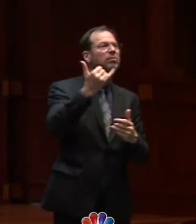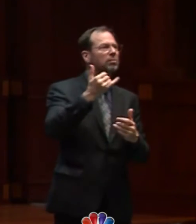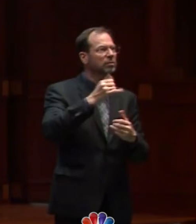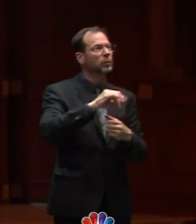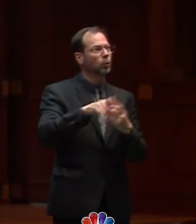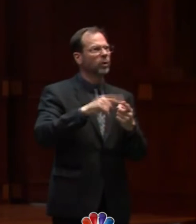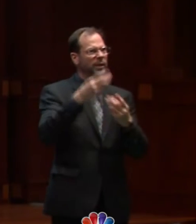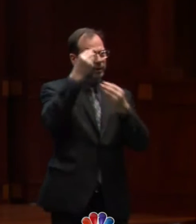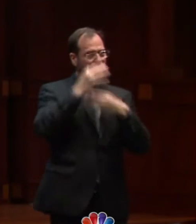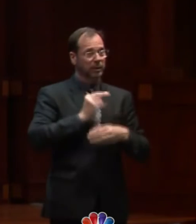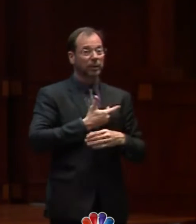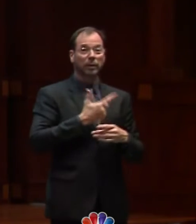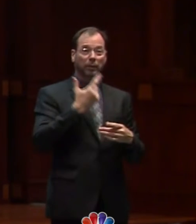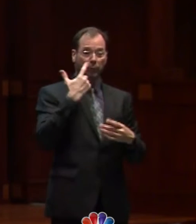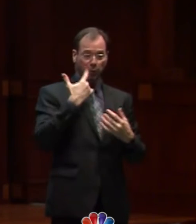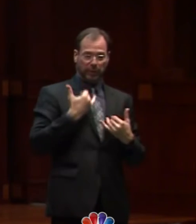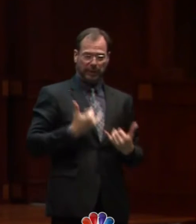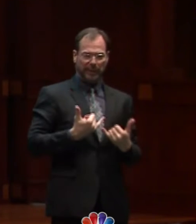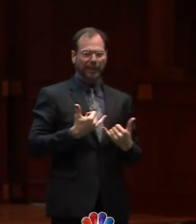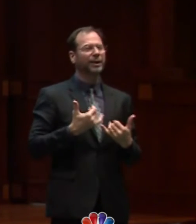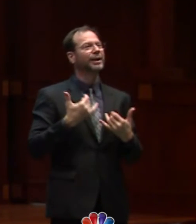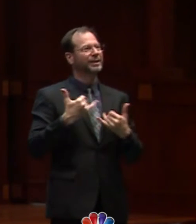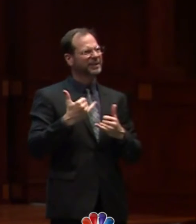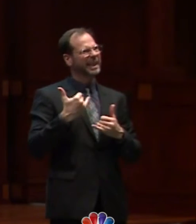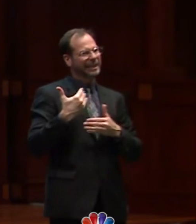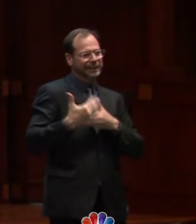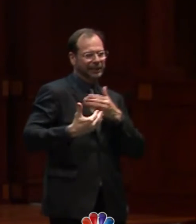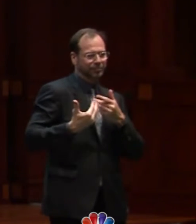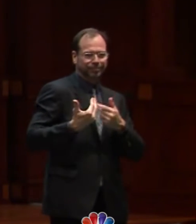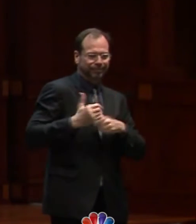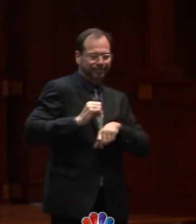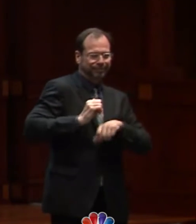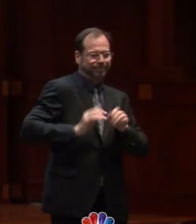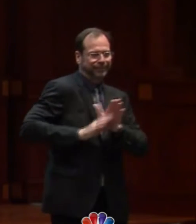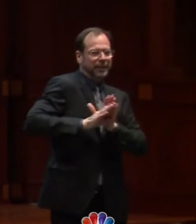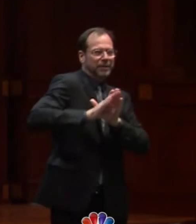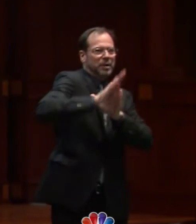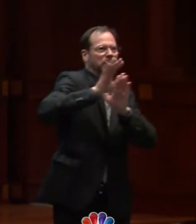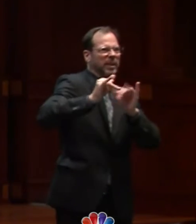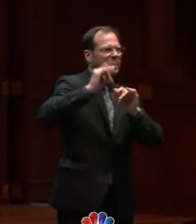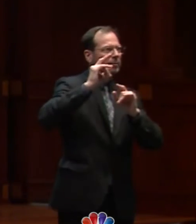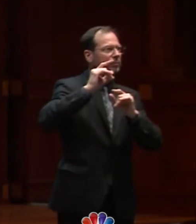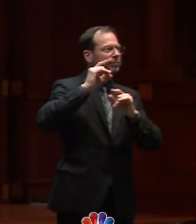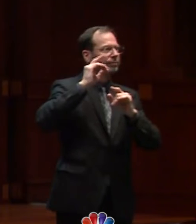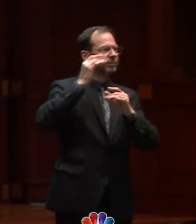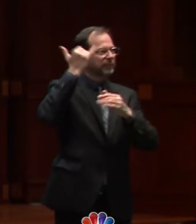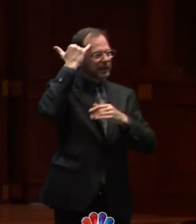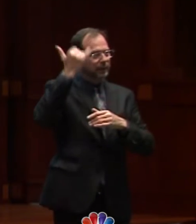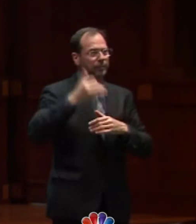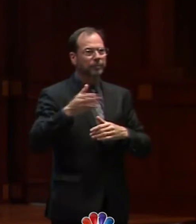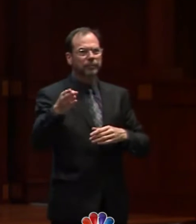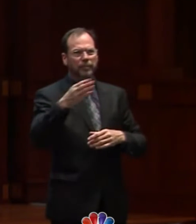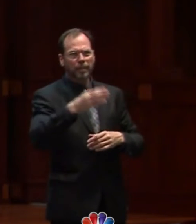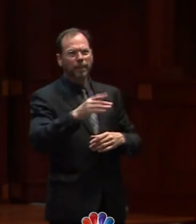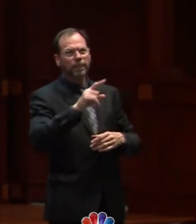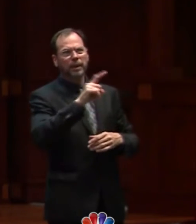they articulate them. As I understand it, it's still a process in work right now. Yes.